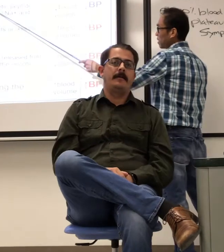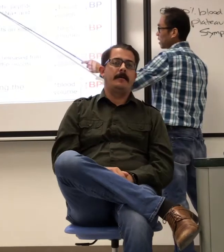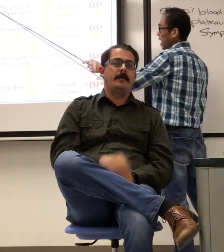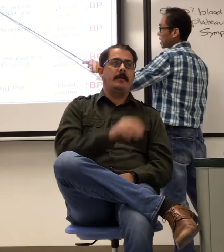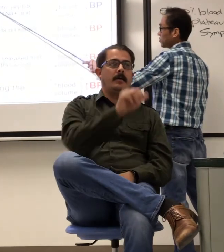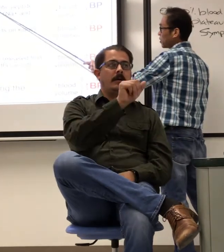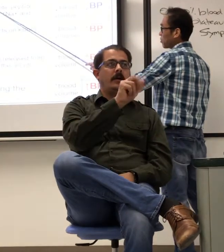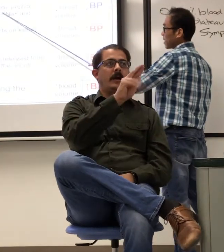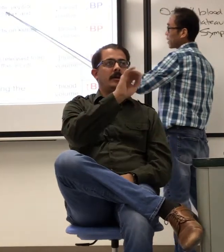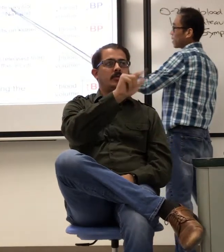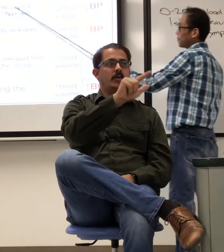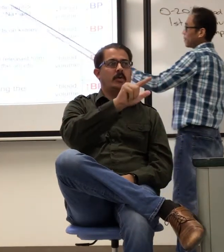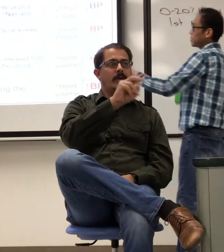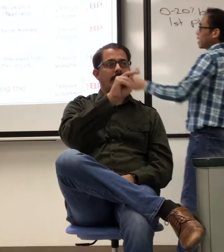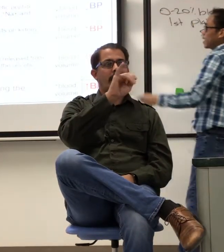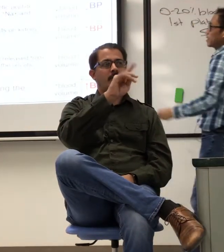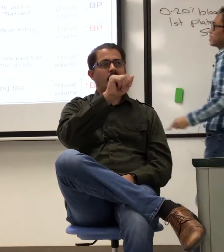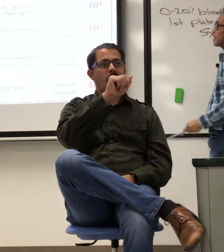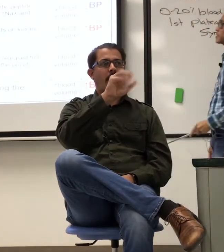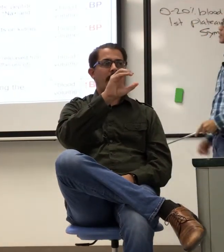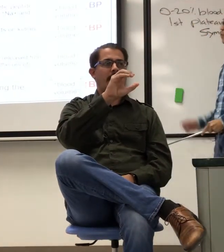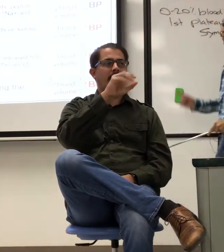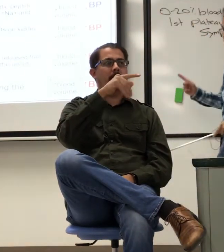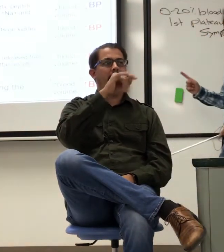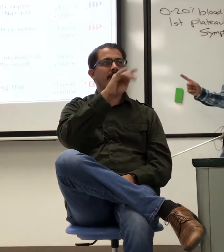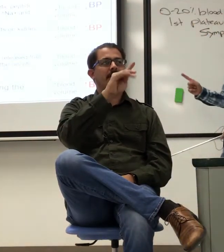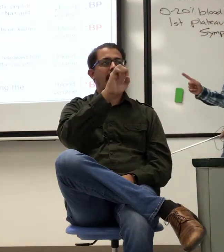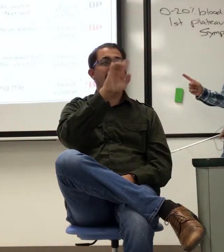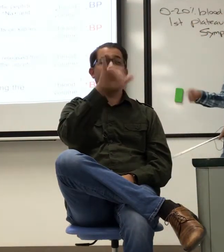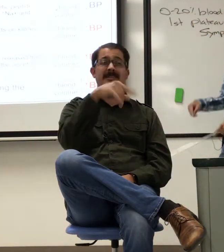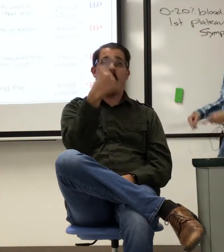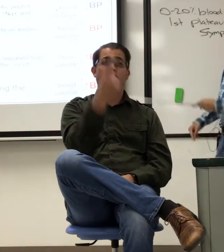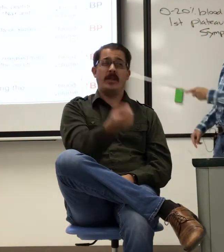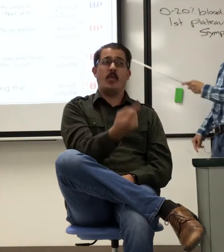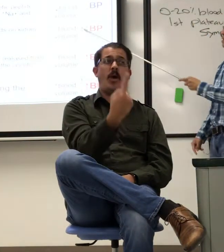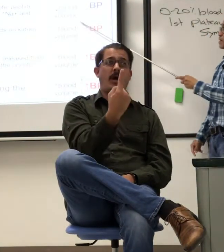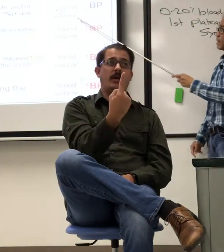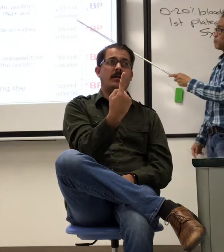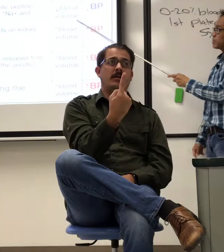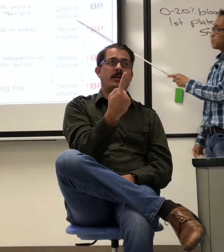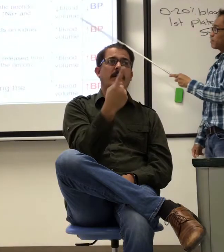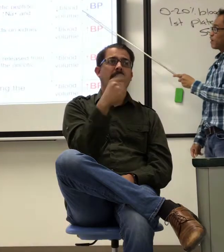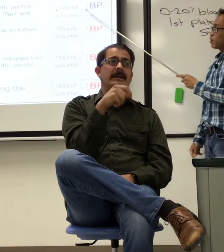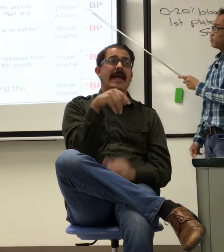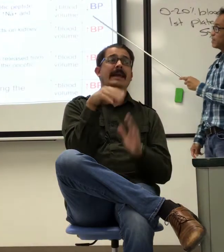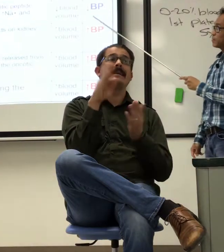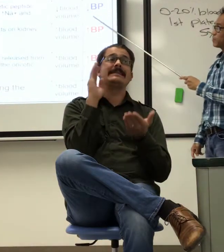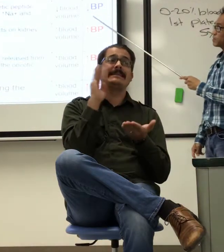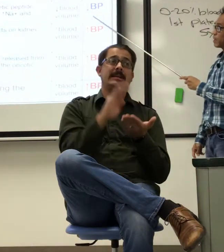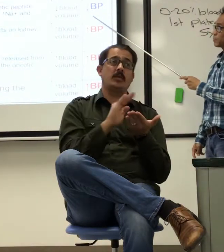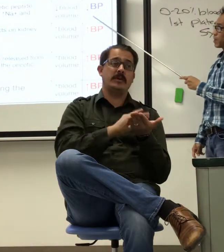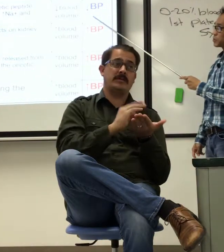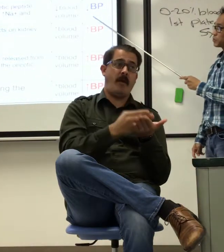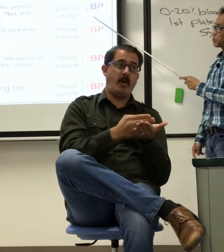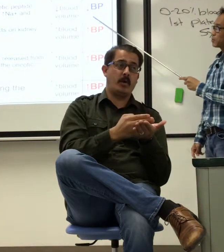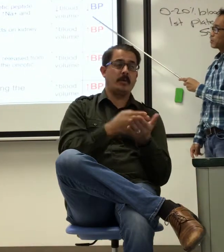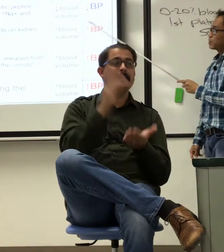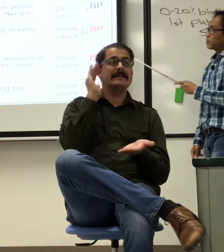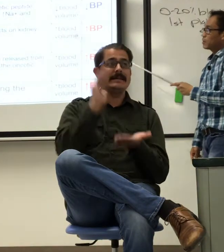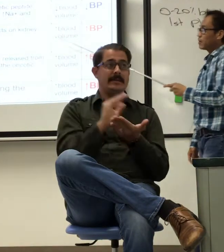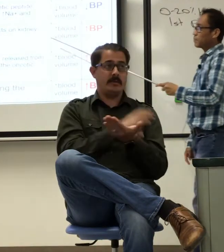Atrial natriuretic peptide, that's the only one that can decrease blood volume, decrease blood